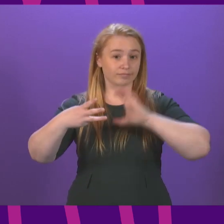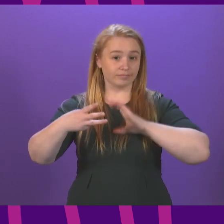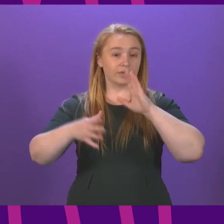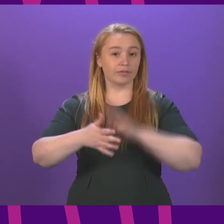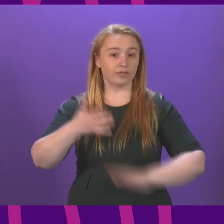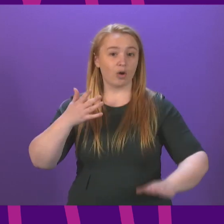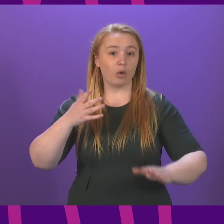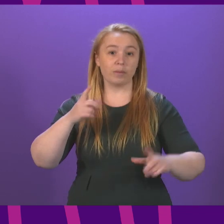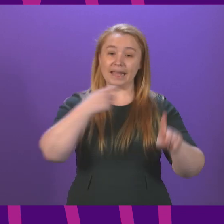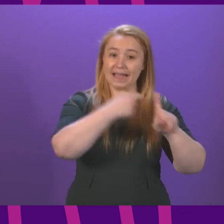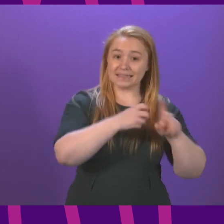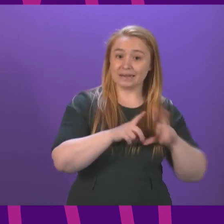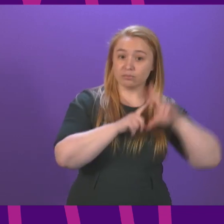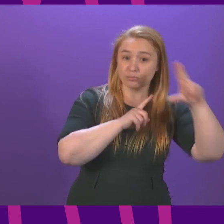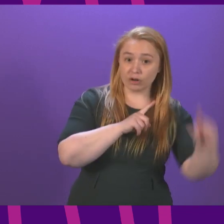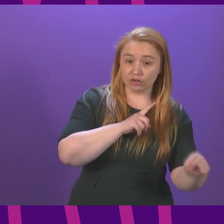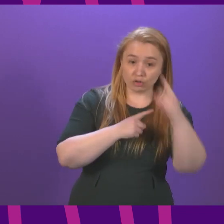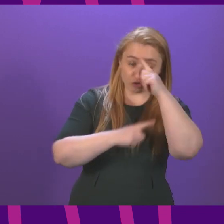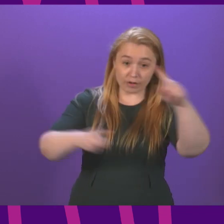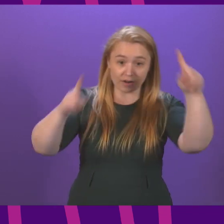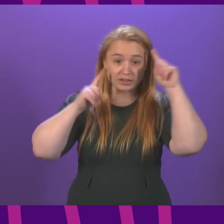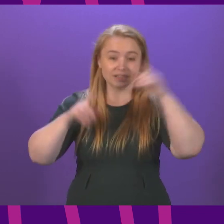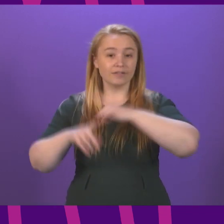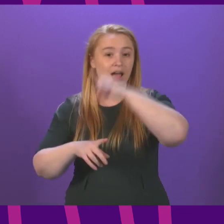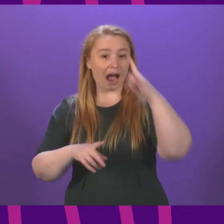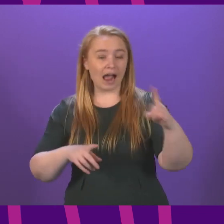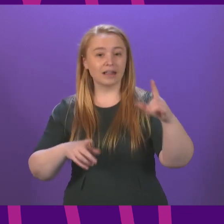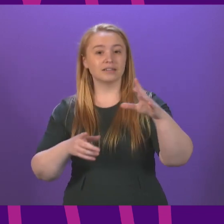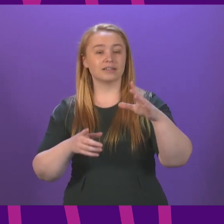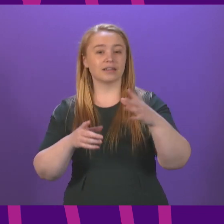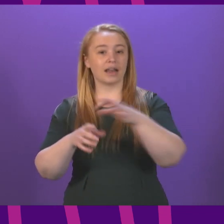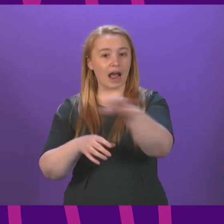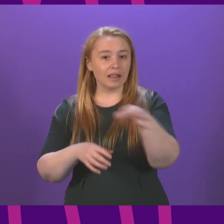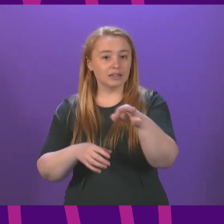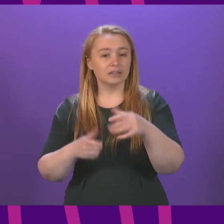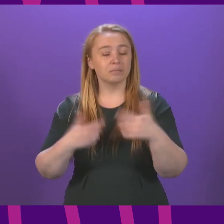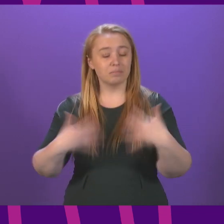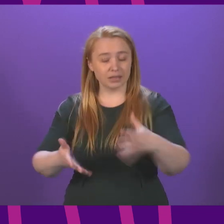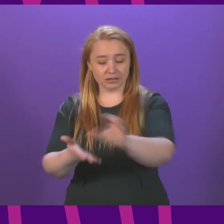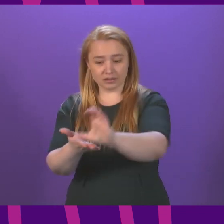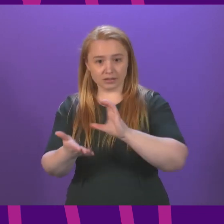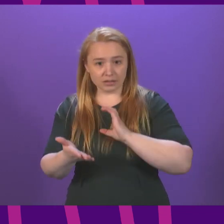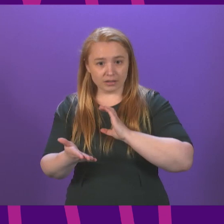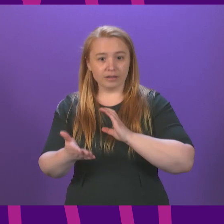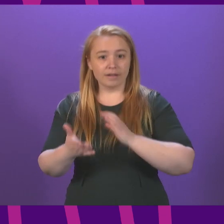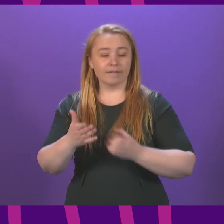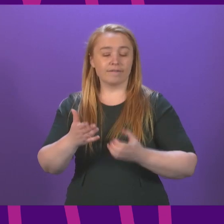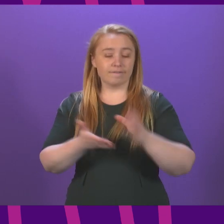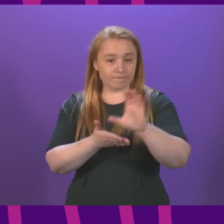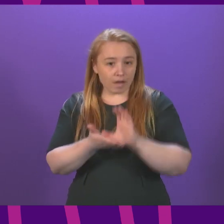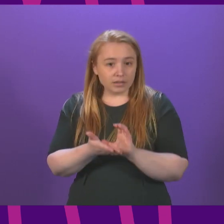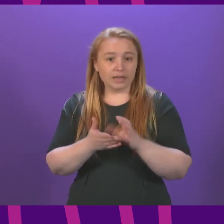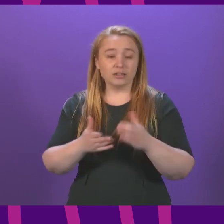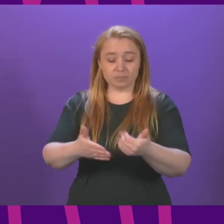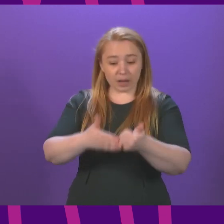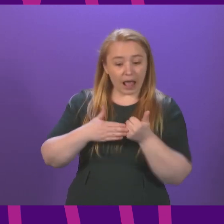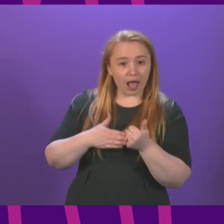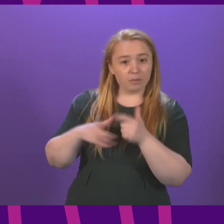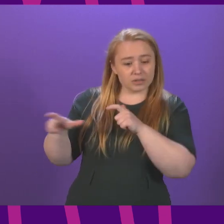the Keswick Bridge to the University of the Highlands and Islands, funding which has sustained and developed the local economy. However,